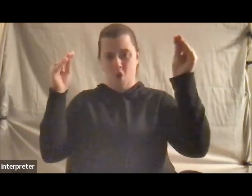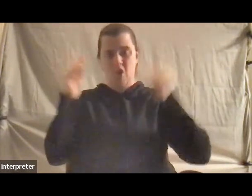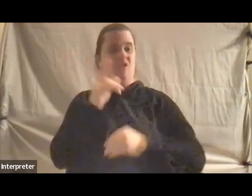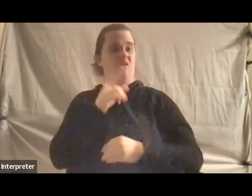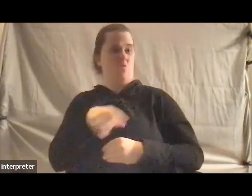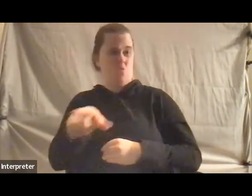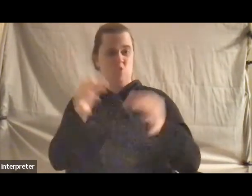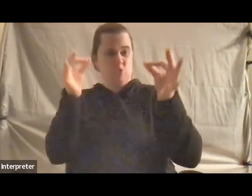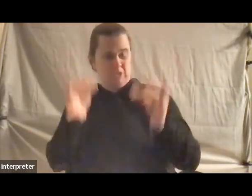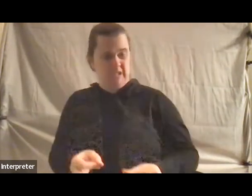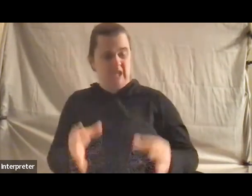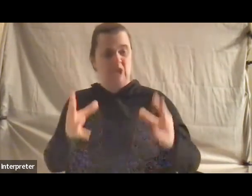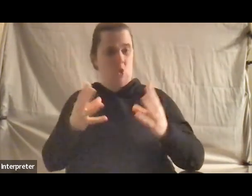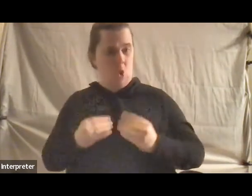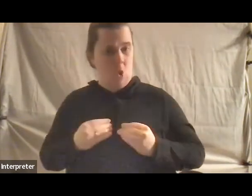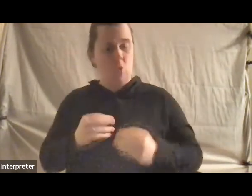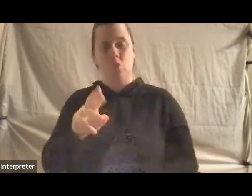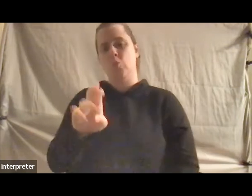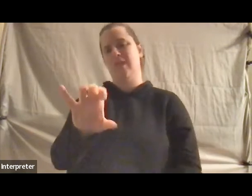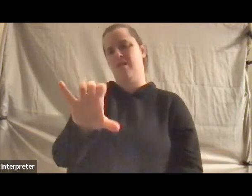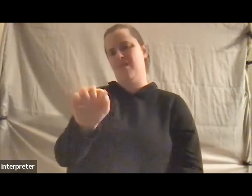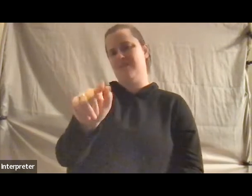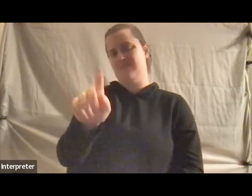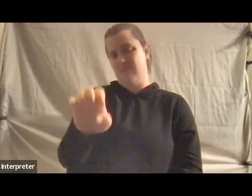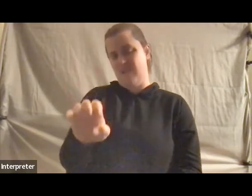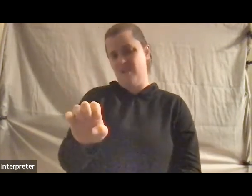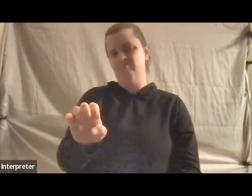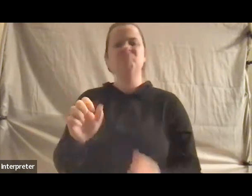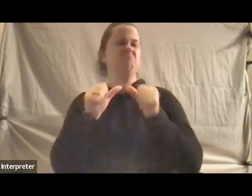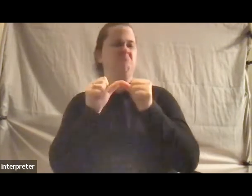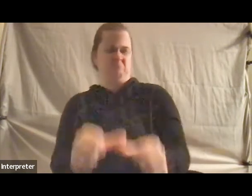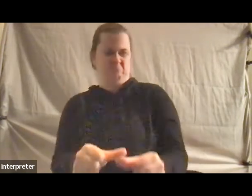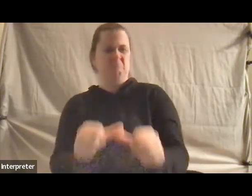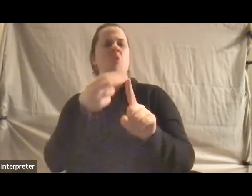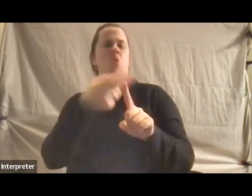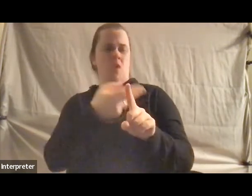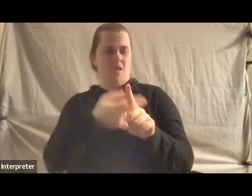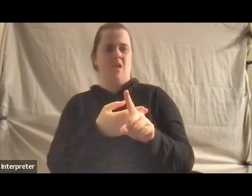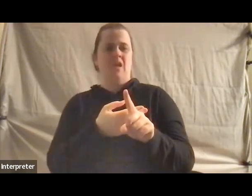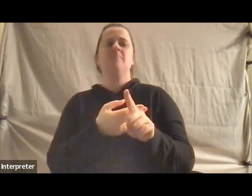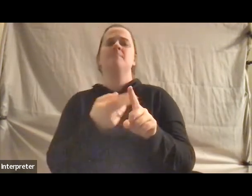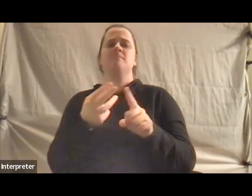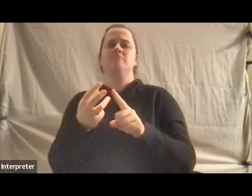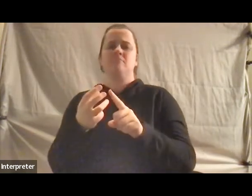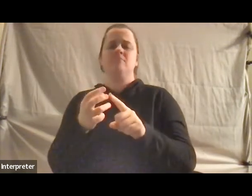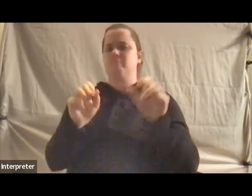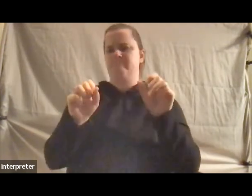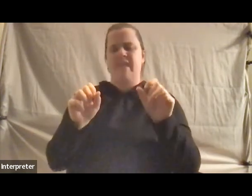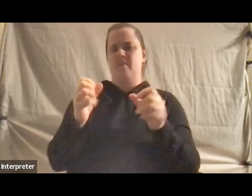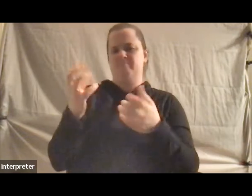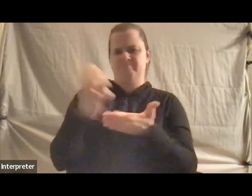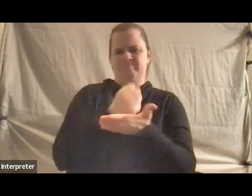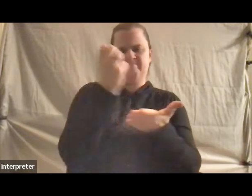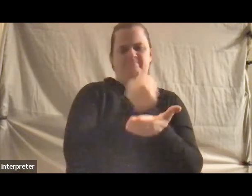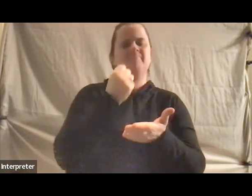estate are remaining in the rental market, sometimes taking up scarce units that would be affordable to many